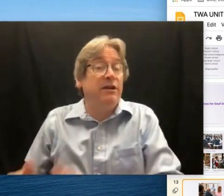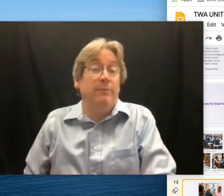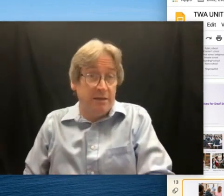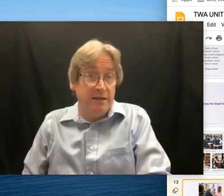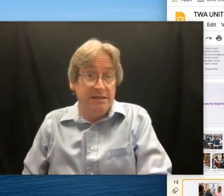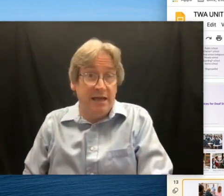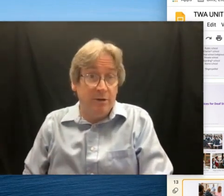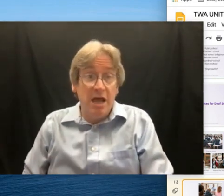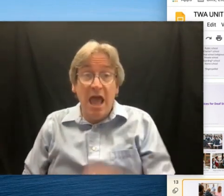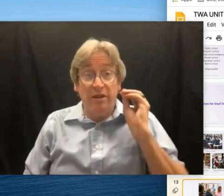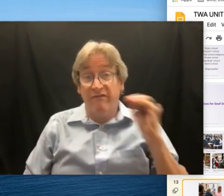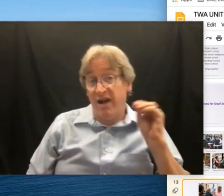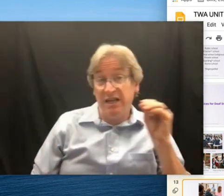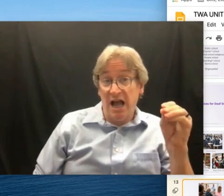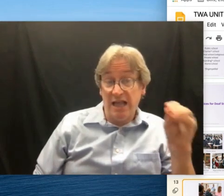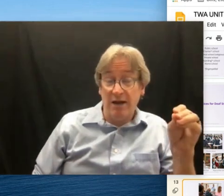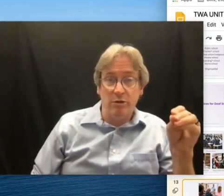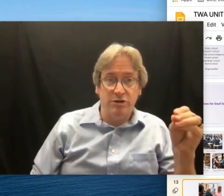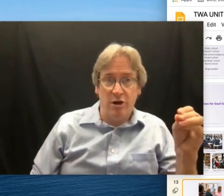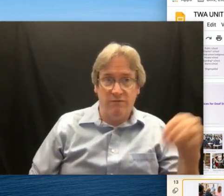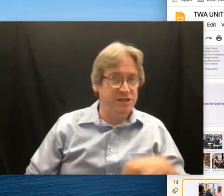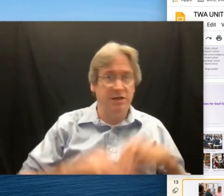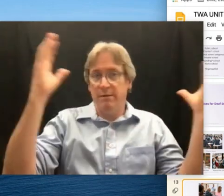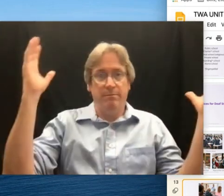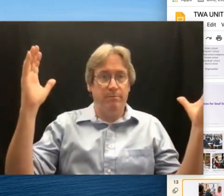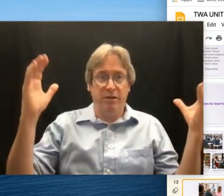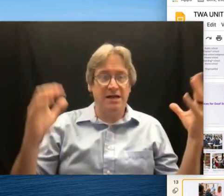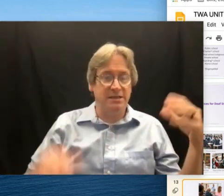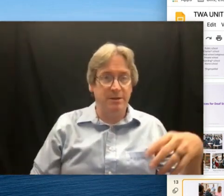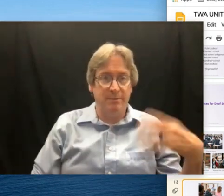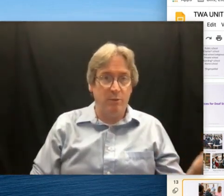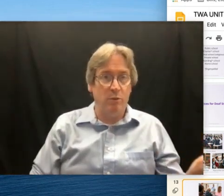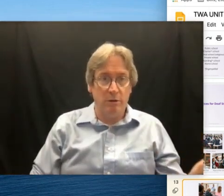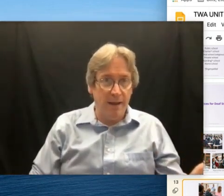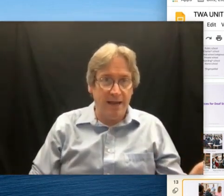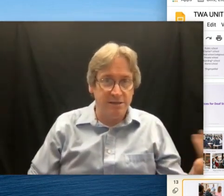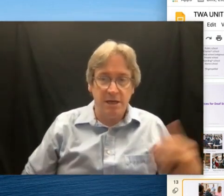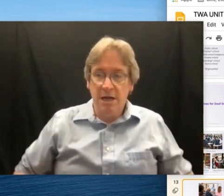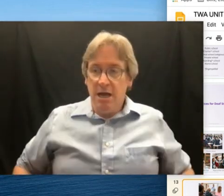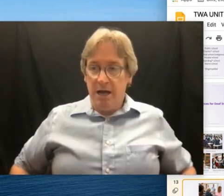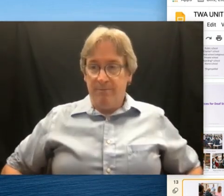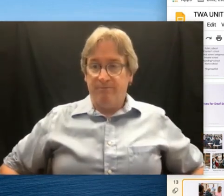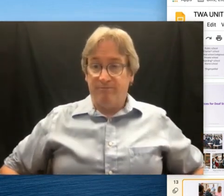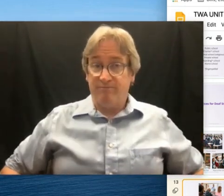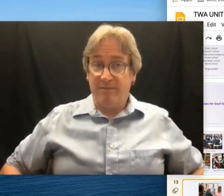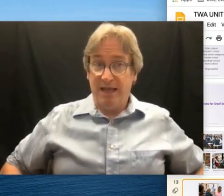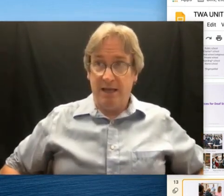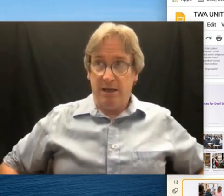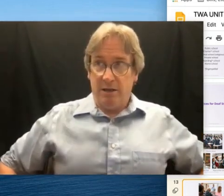seen as developmentally disabled. And when they finally got language, then all of a sudden they blossomed and people were amazed.